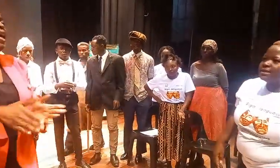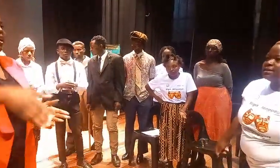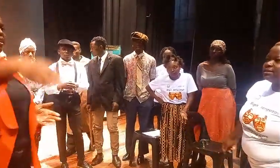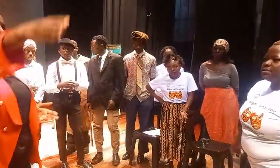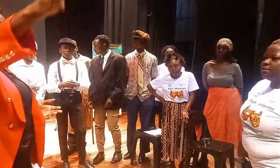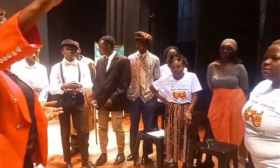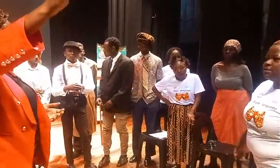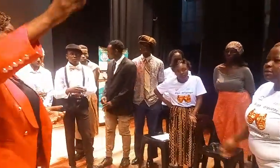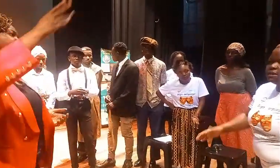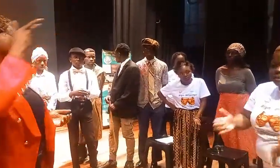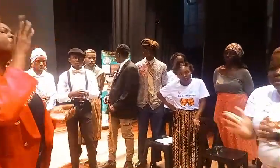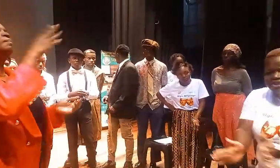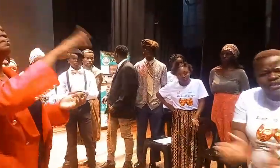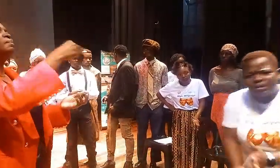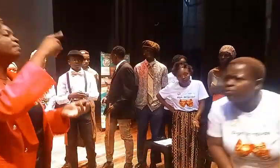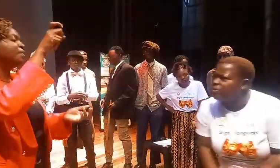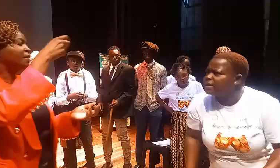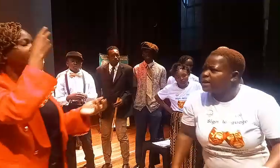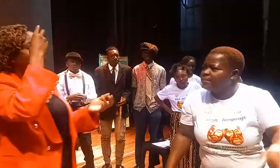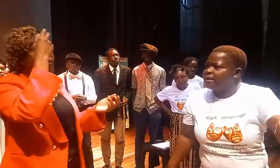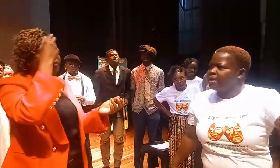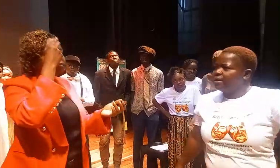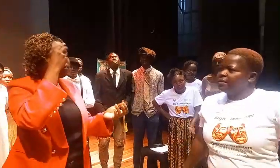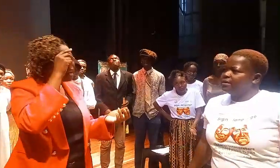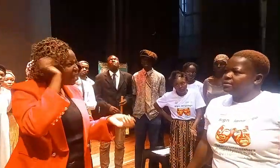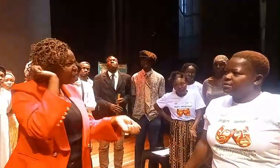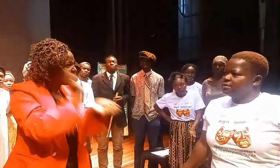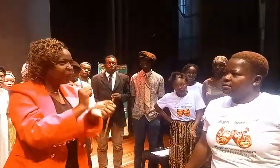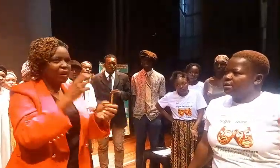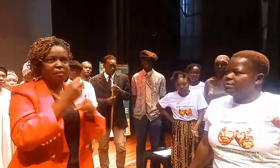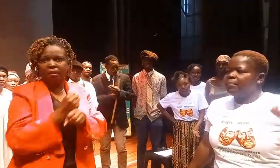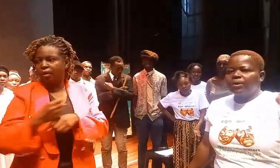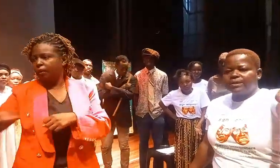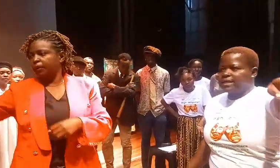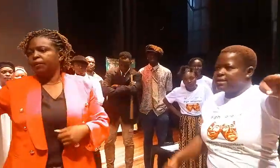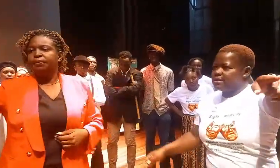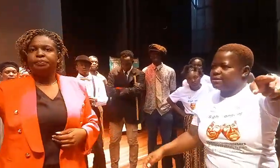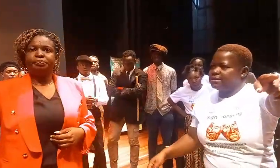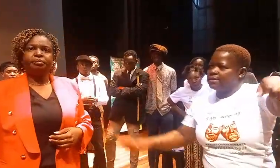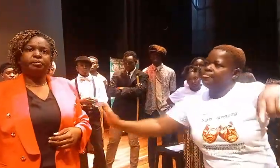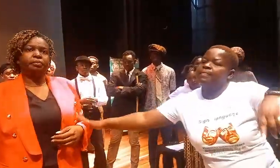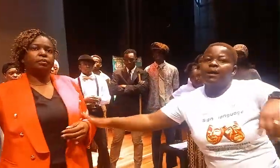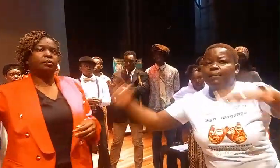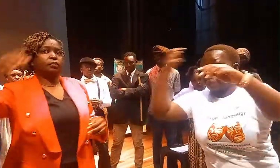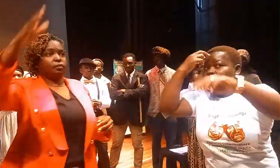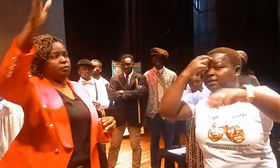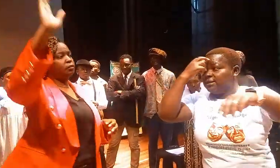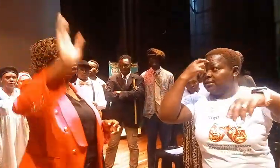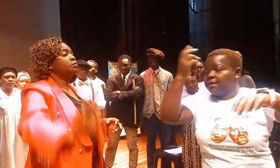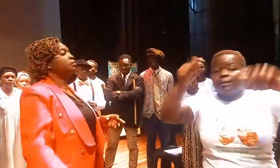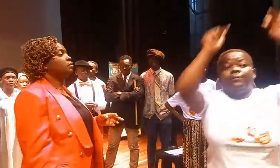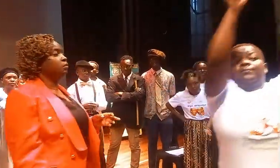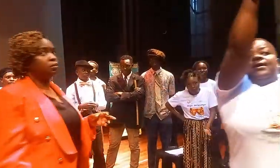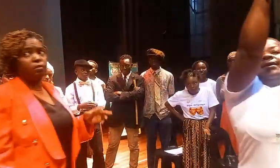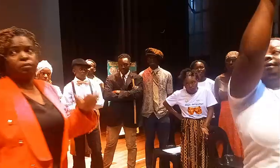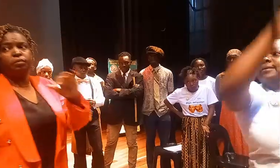Nothing. Thing chinga ngikhuluma ngihamba la. Anto. Amapoliseni. Amapolice.